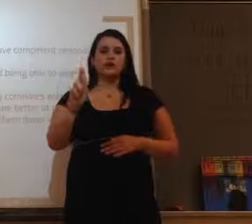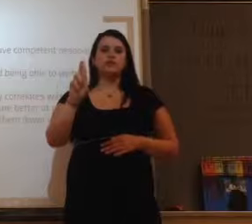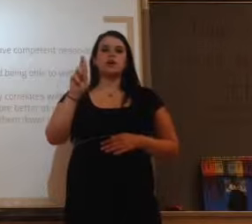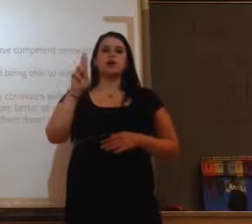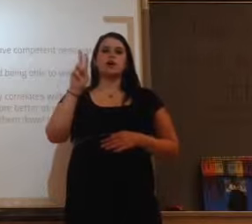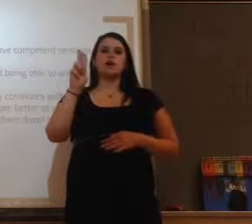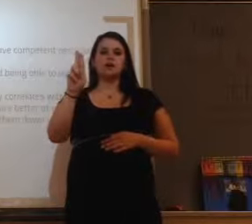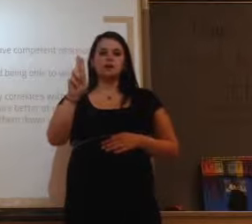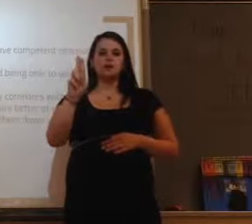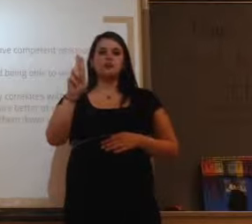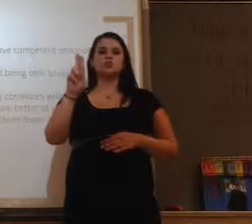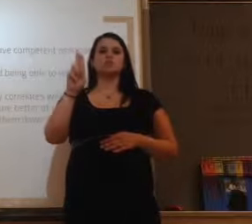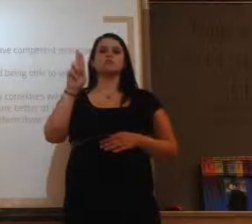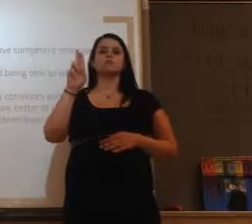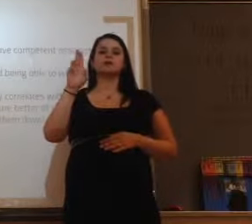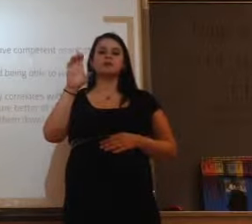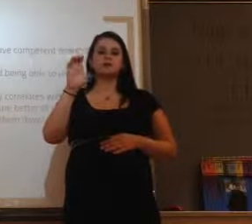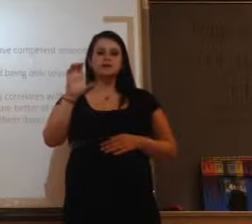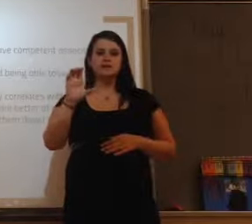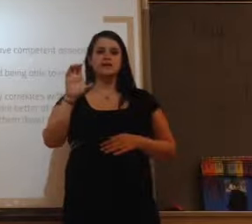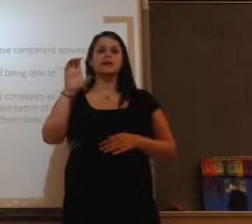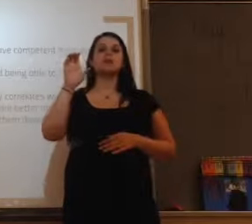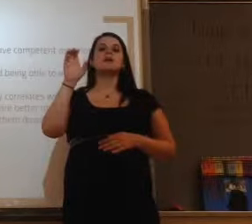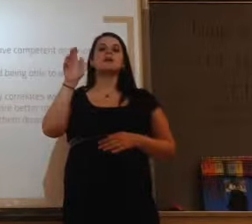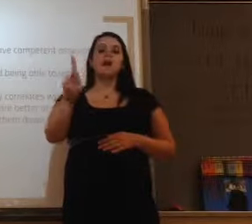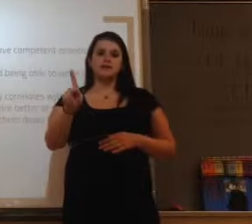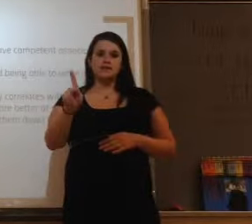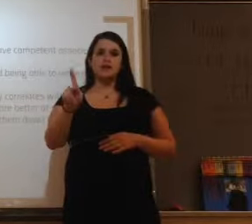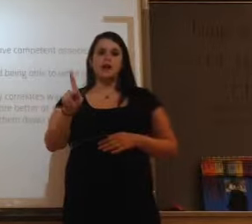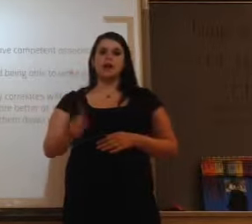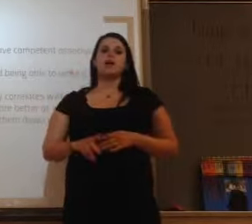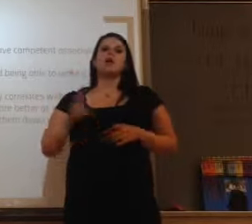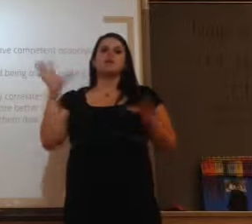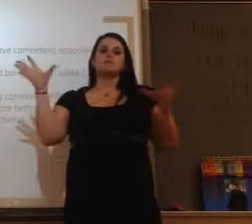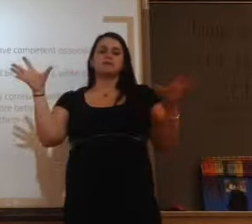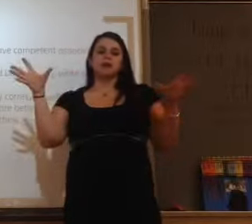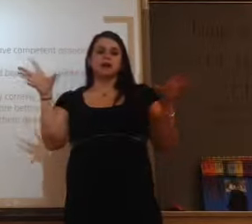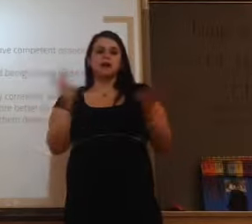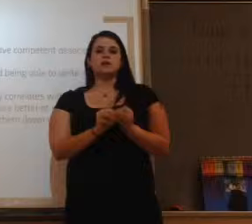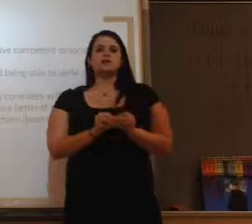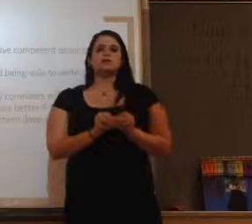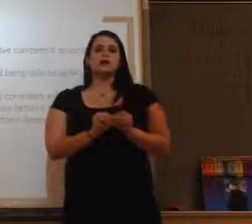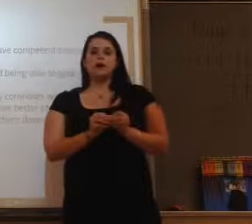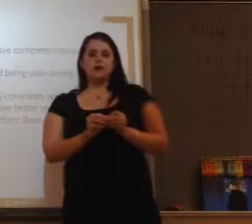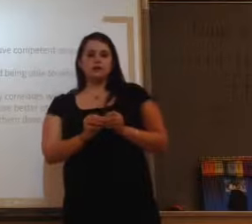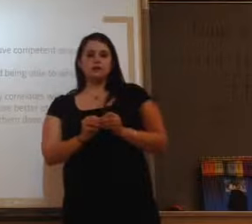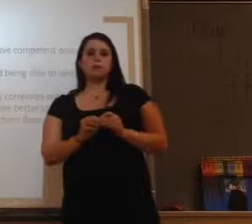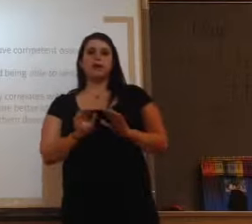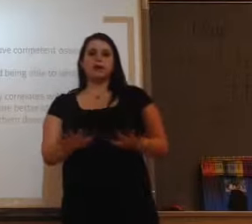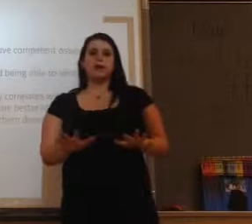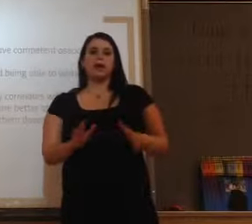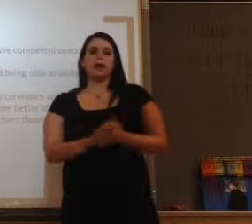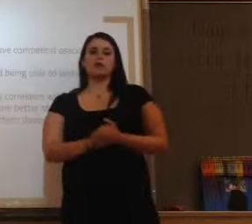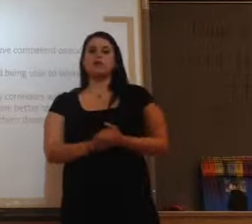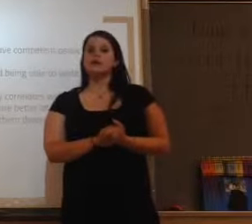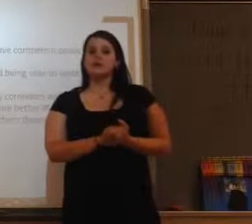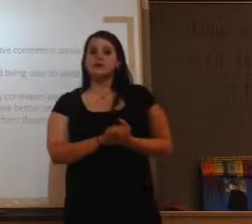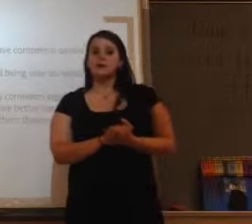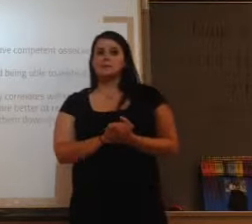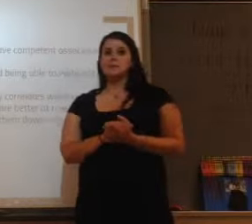for the R, U, C, and then the K. But they can kind of combine it all into one and record it on paper.